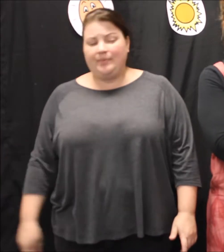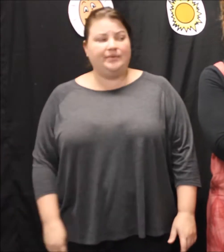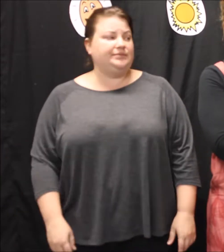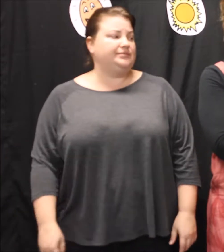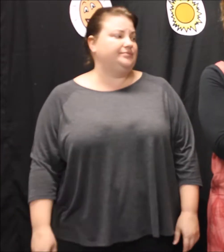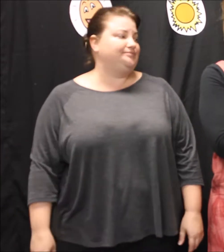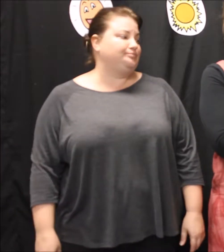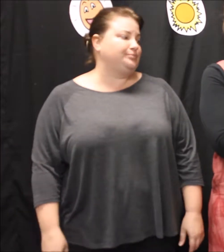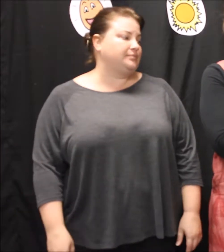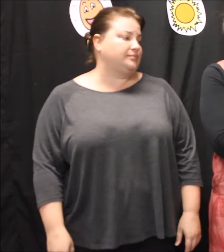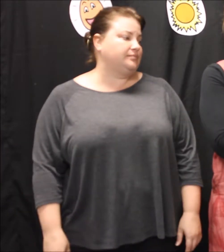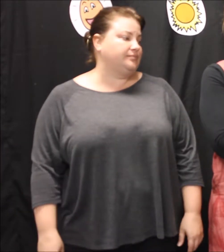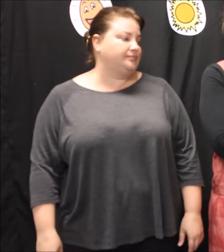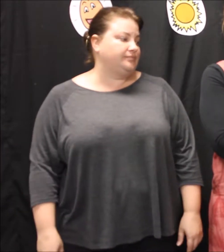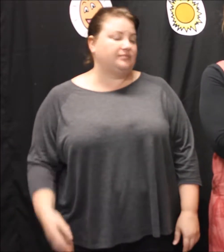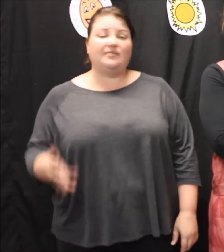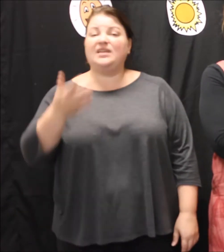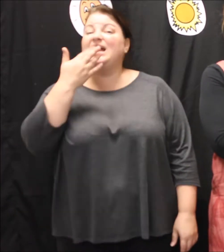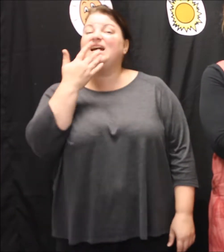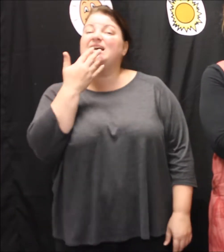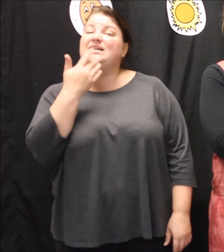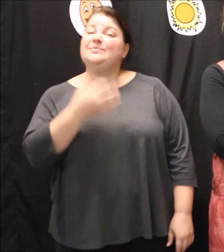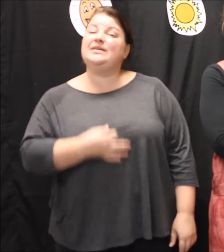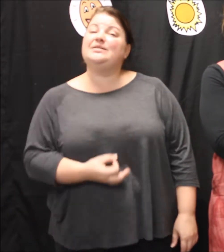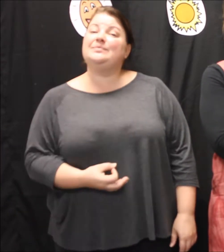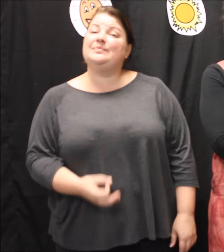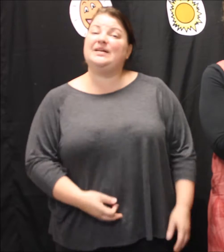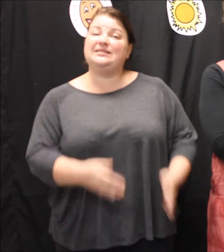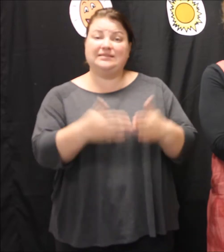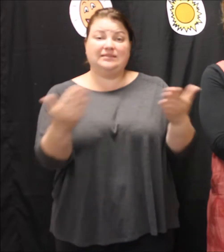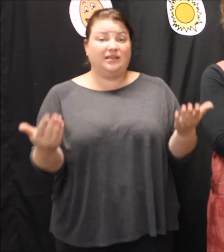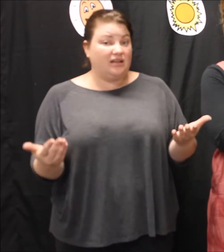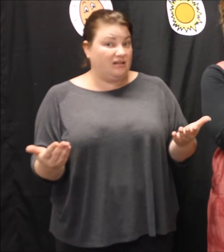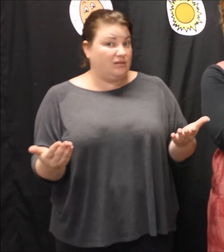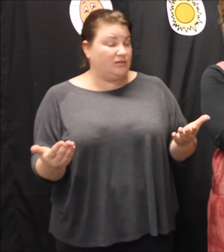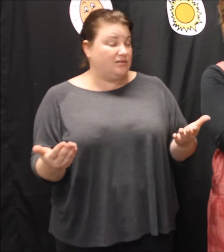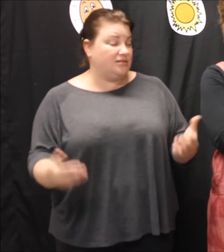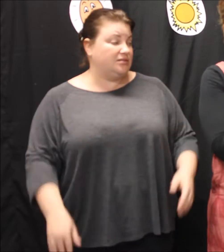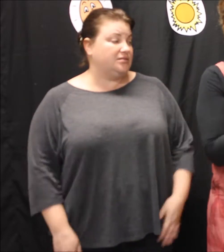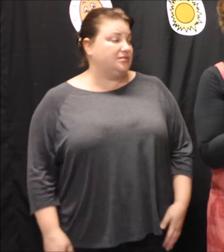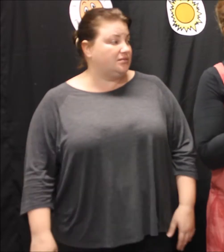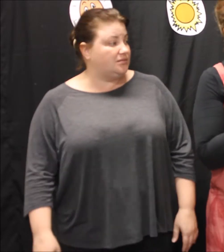away. How many buttons are left?